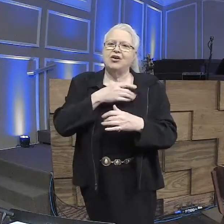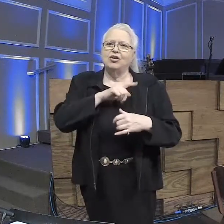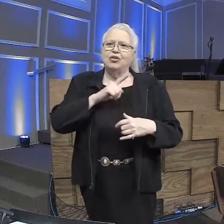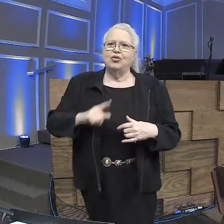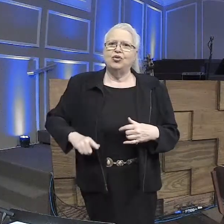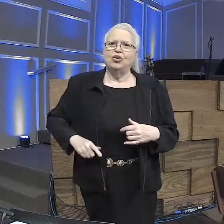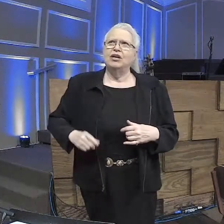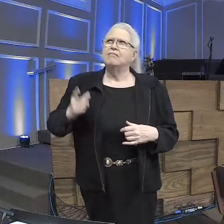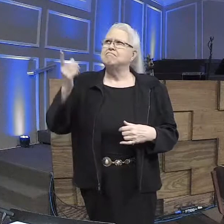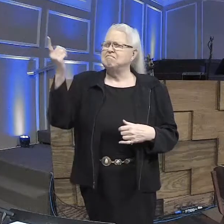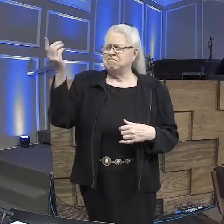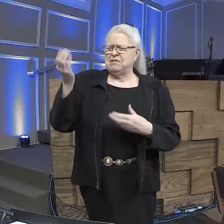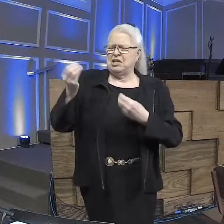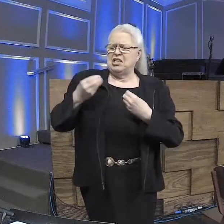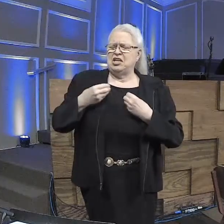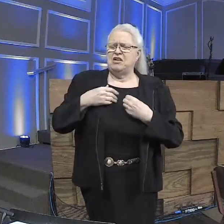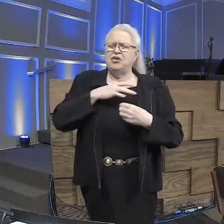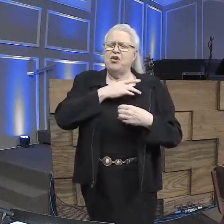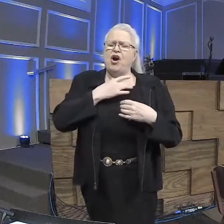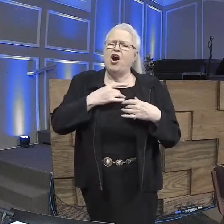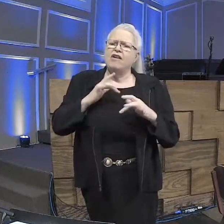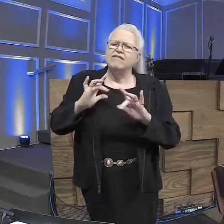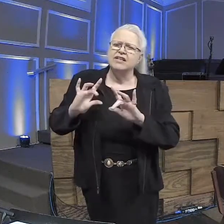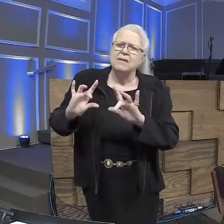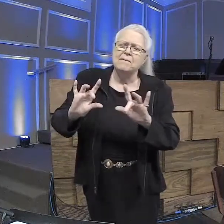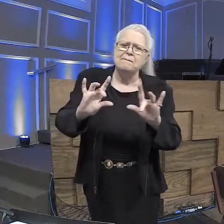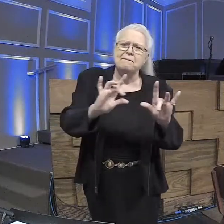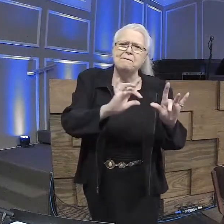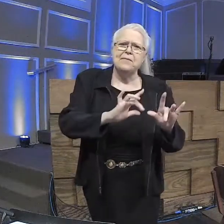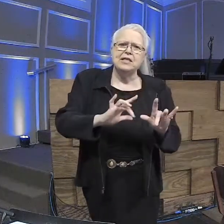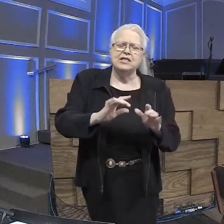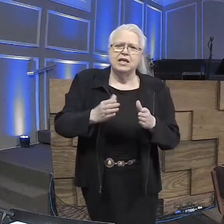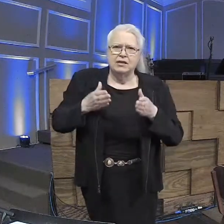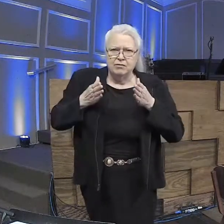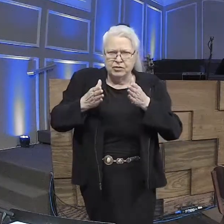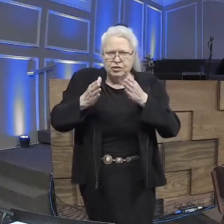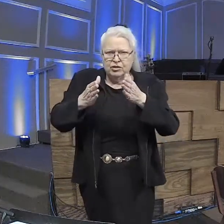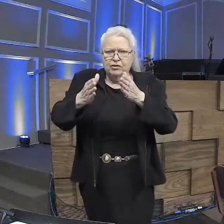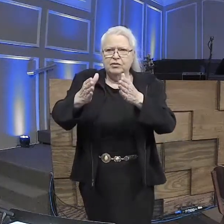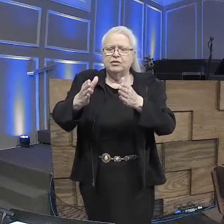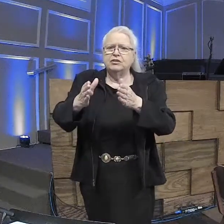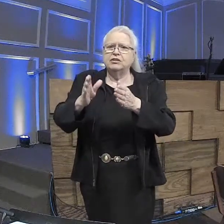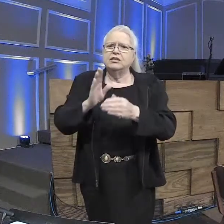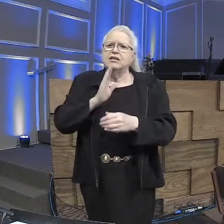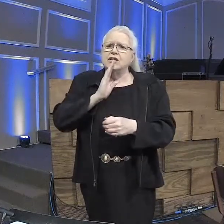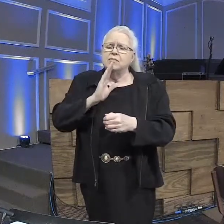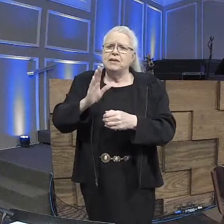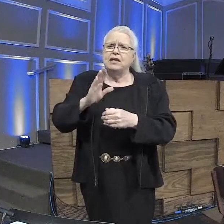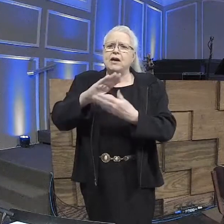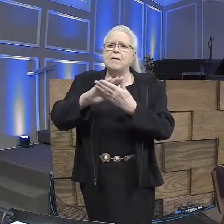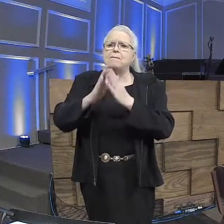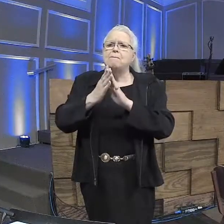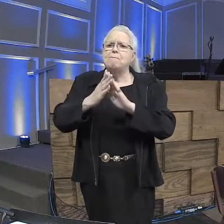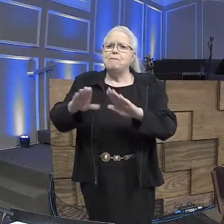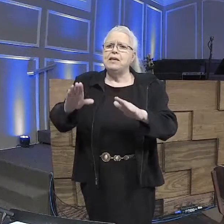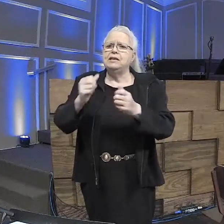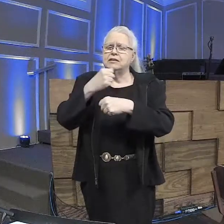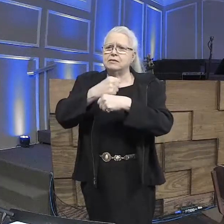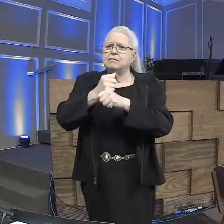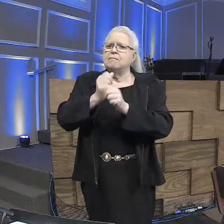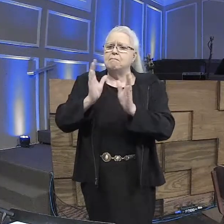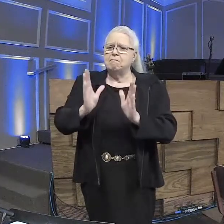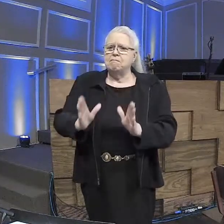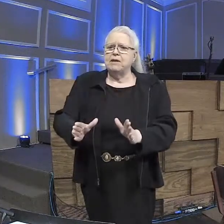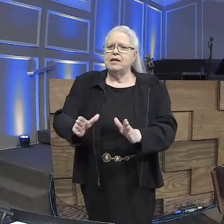set you on a course of loving, caring, giving, and he'll set you on a course of being a peacemaker. Jesus said, "Blessed are the peacemakers, for they shall be called